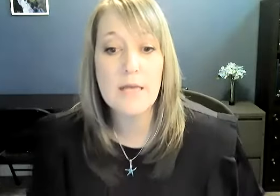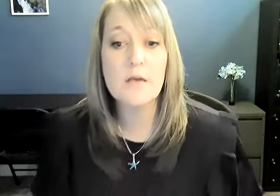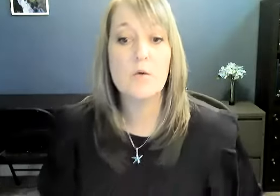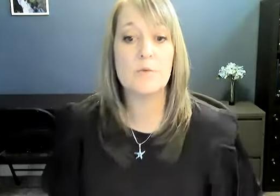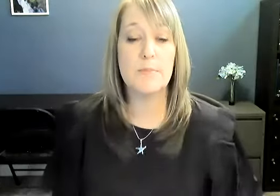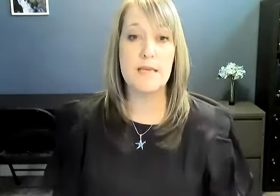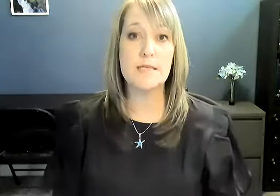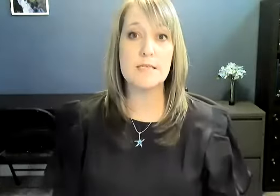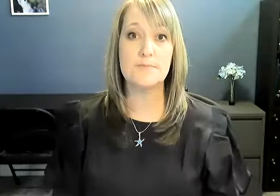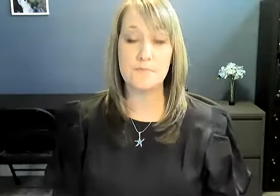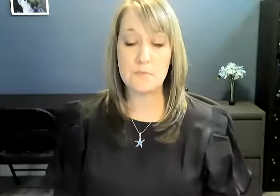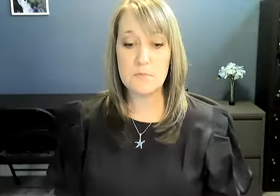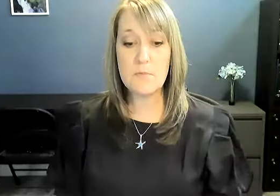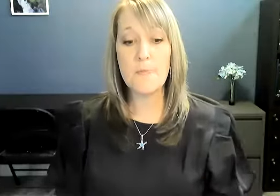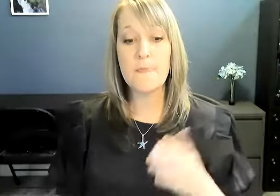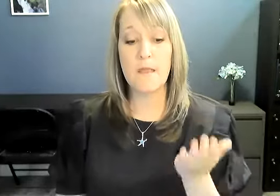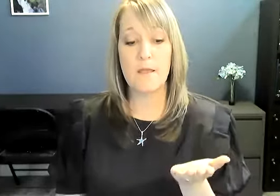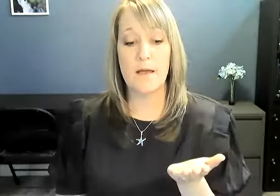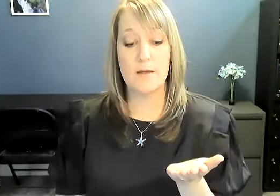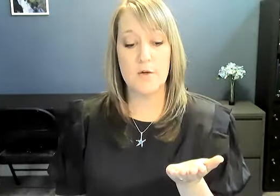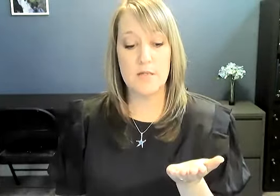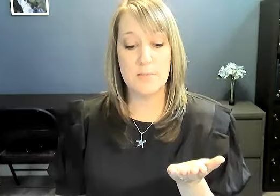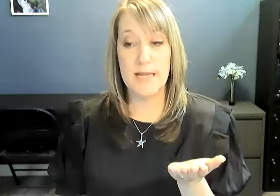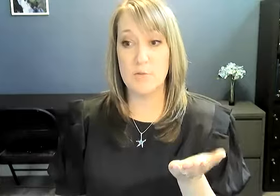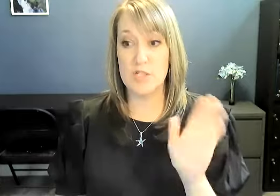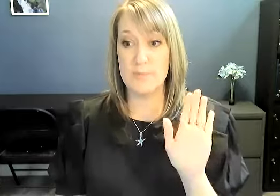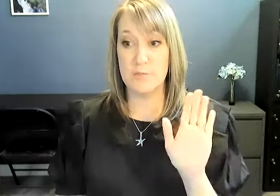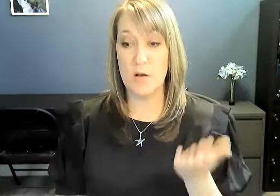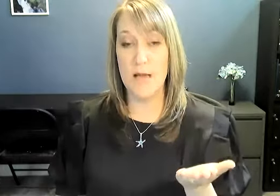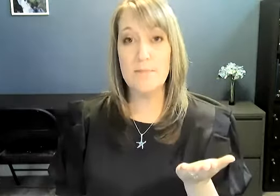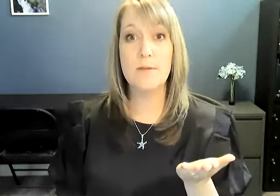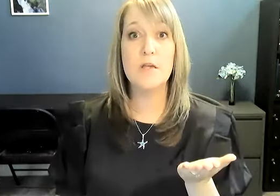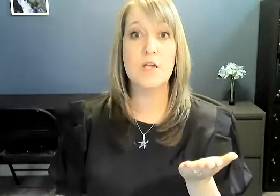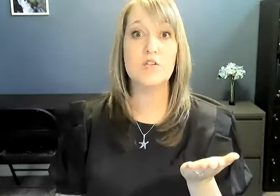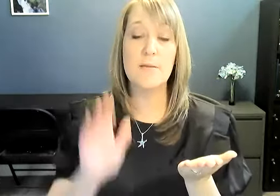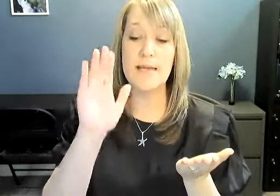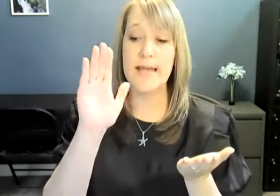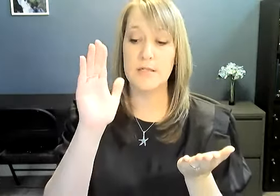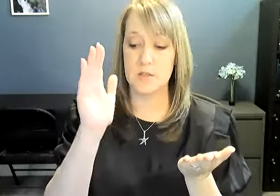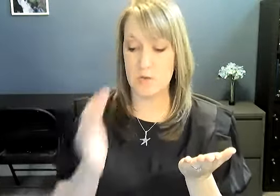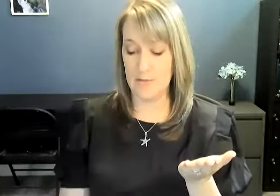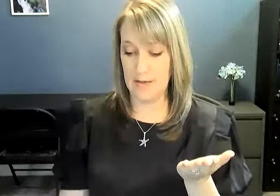Again, or repeat. Your non-dominant hand will just be your palm up. Your dominant hand is sort of a